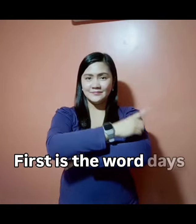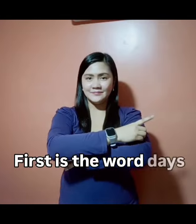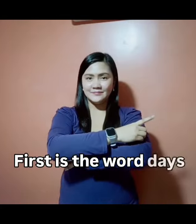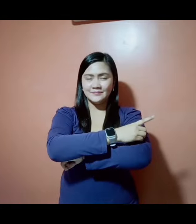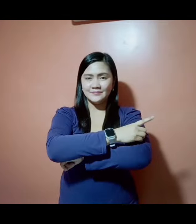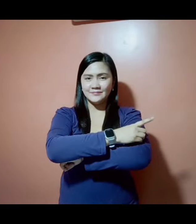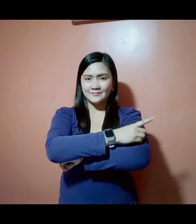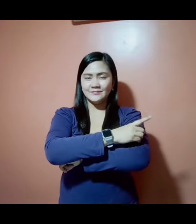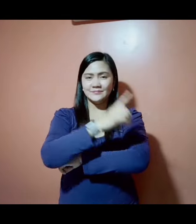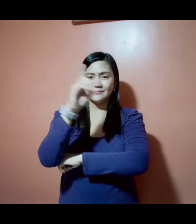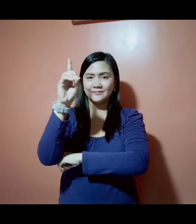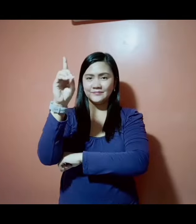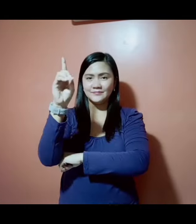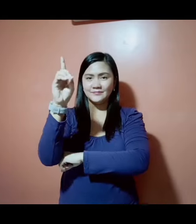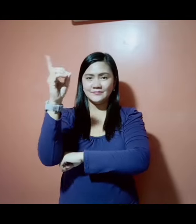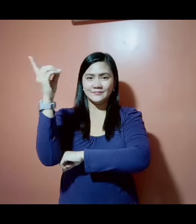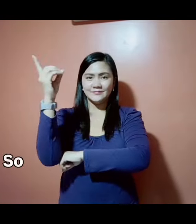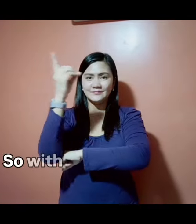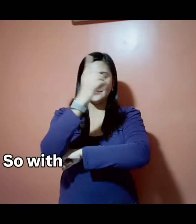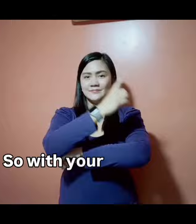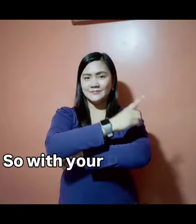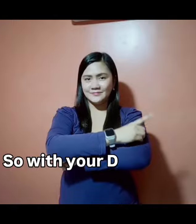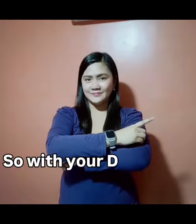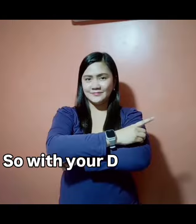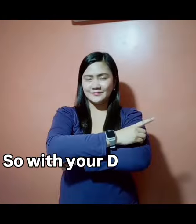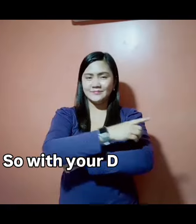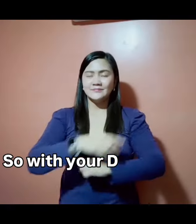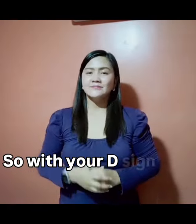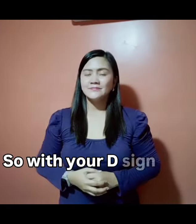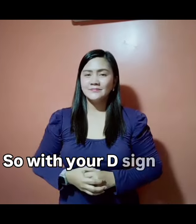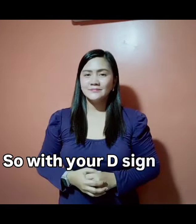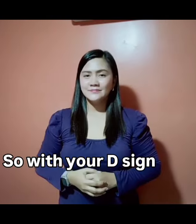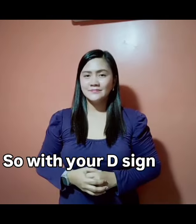days. So with your D sign,